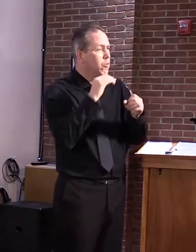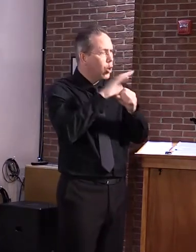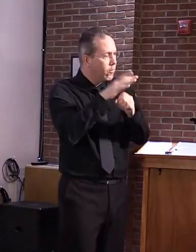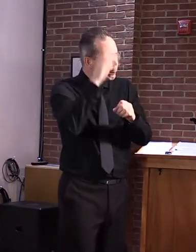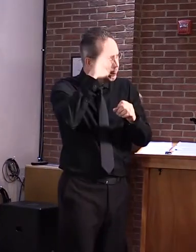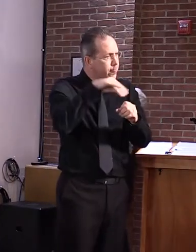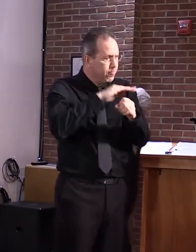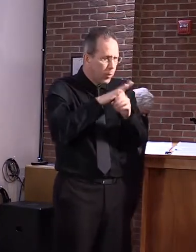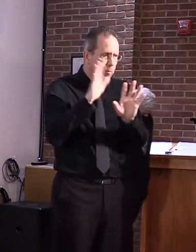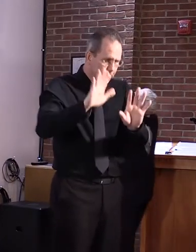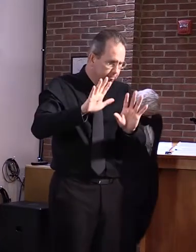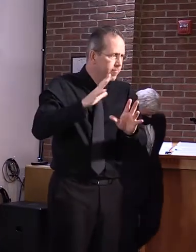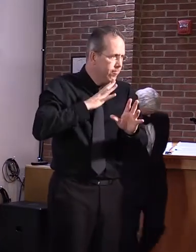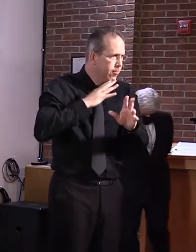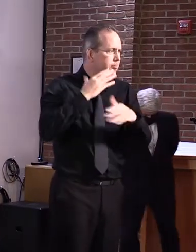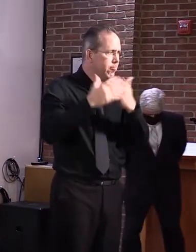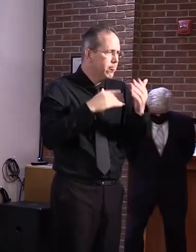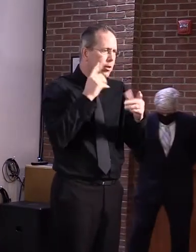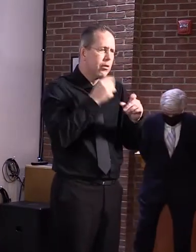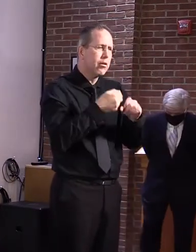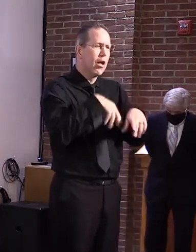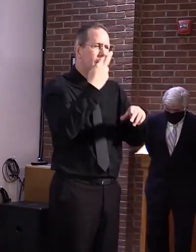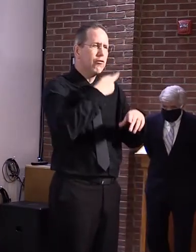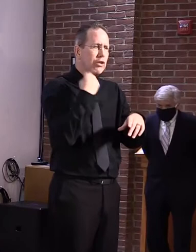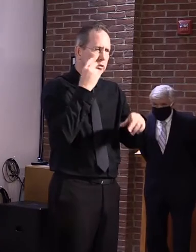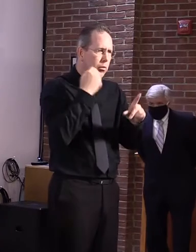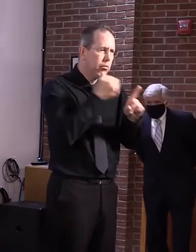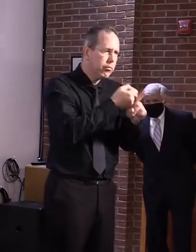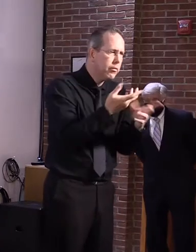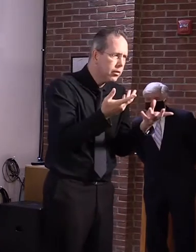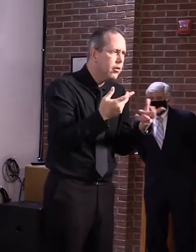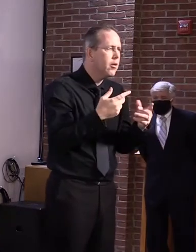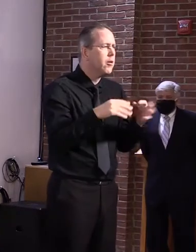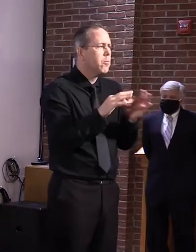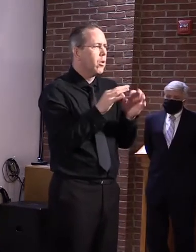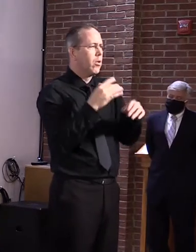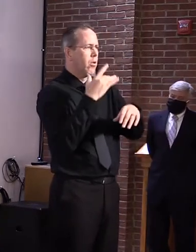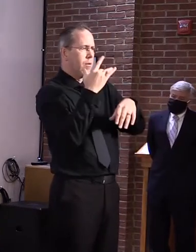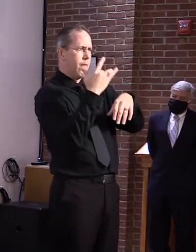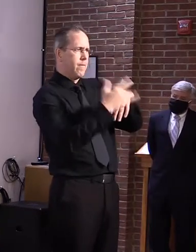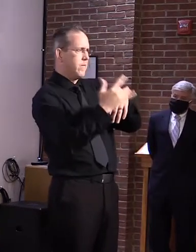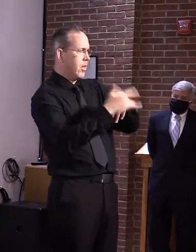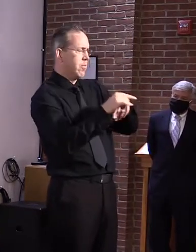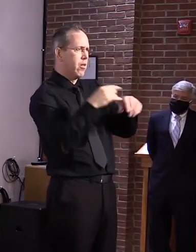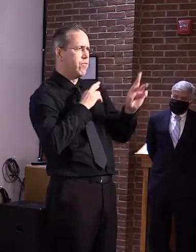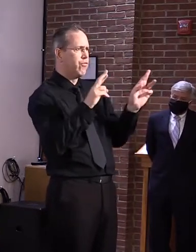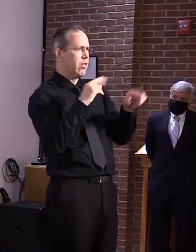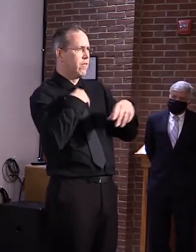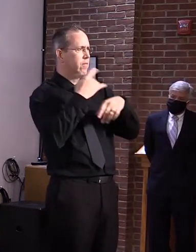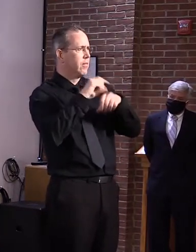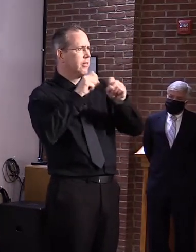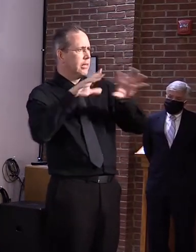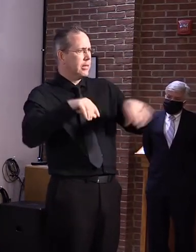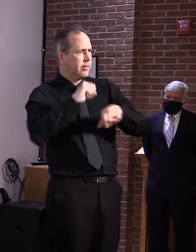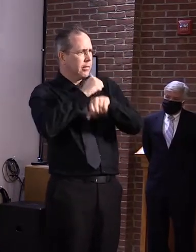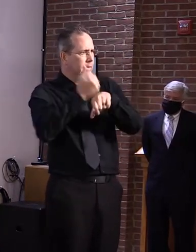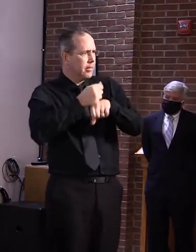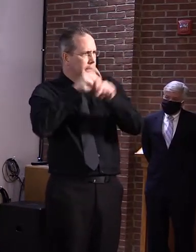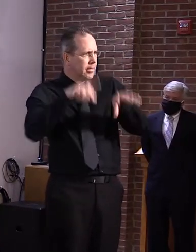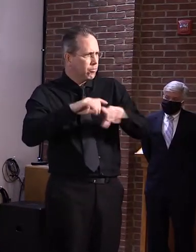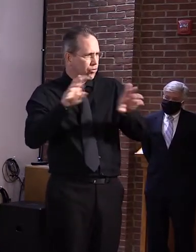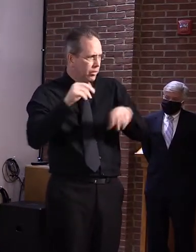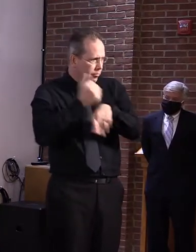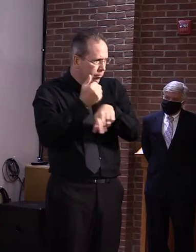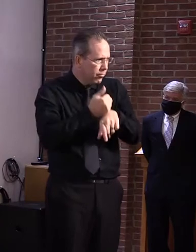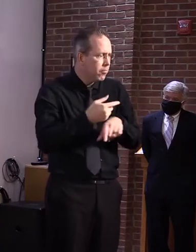to contain that outbreak and to keep everyone going to school. We think it's very important that these students go to school.